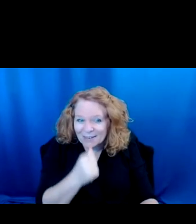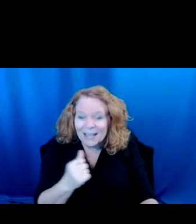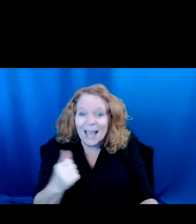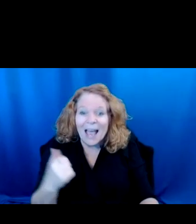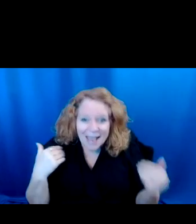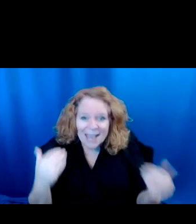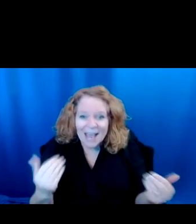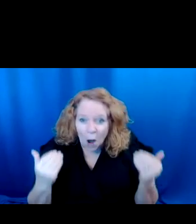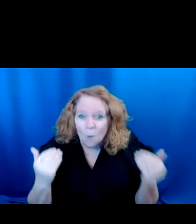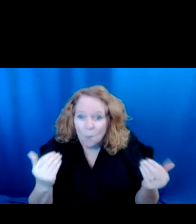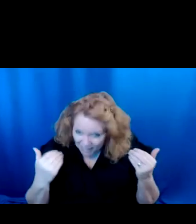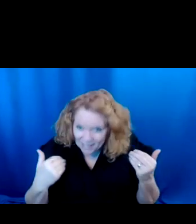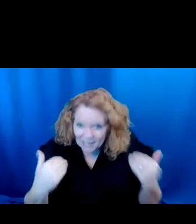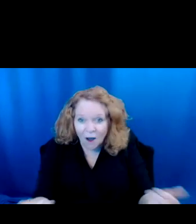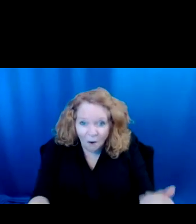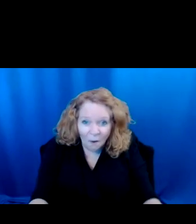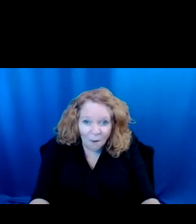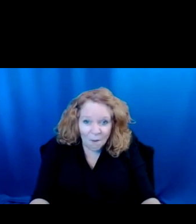we go.